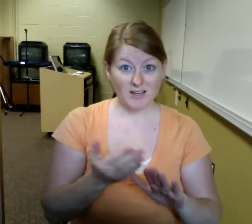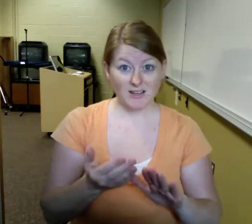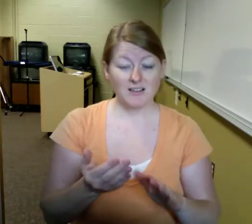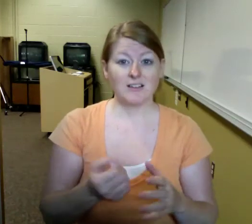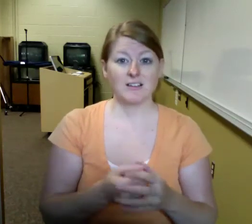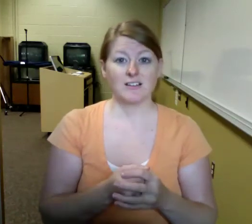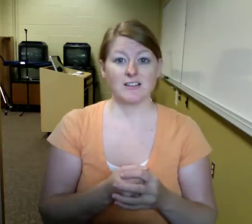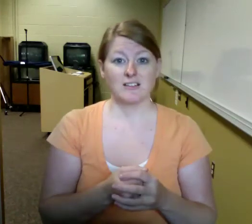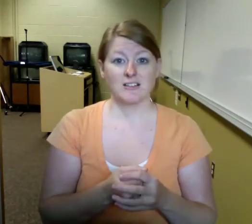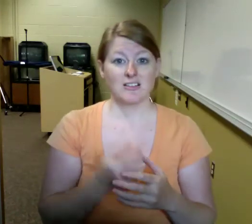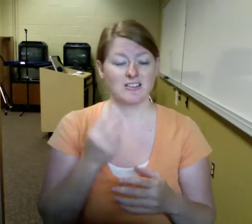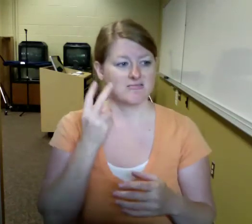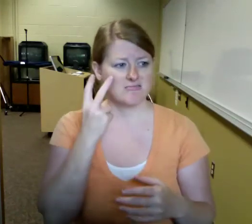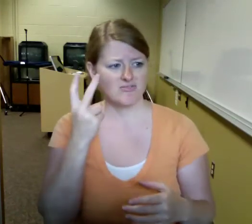that he saw no one in the vehicle.